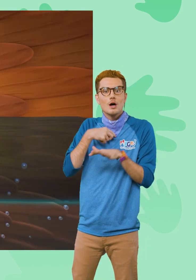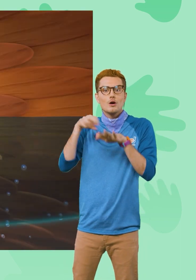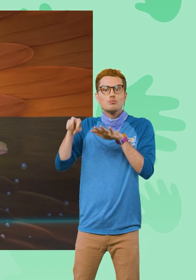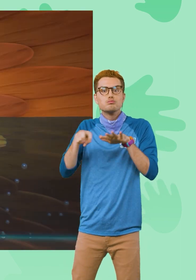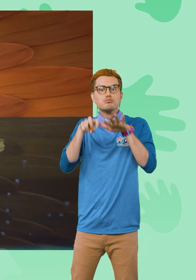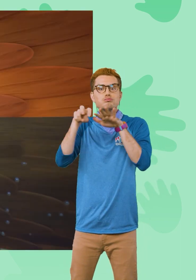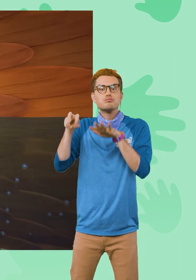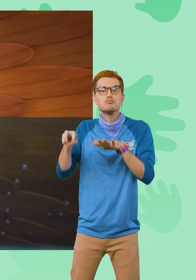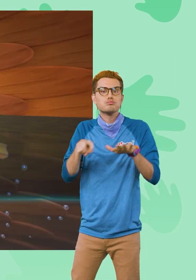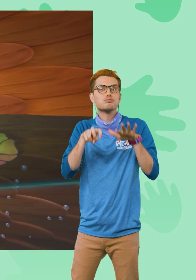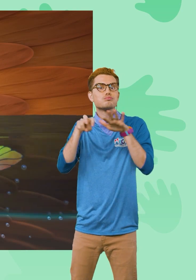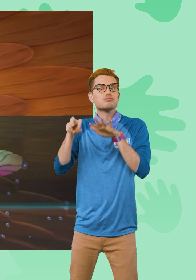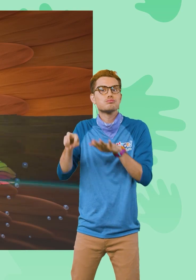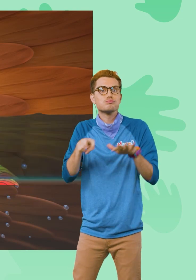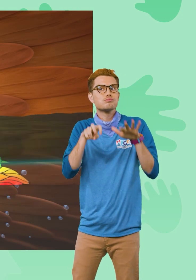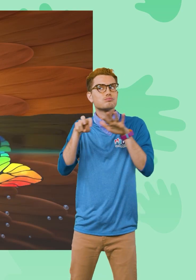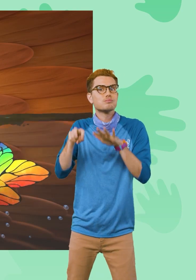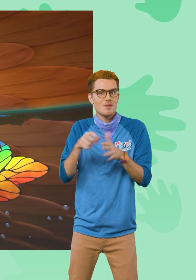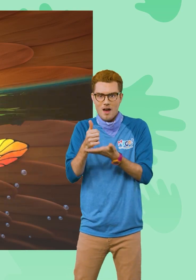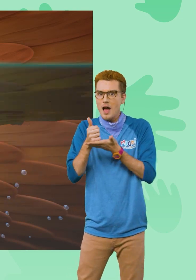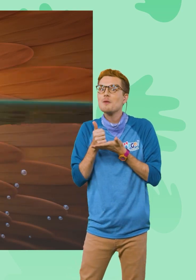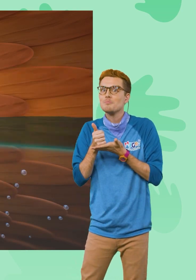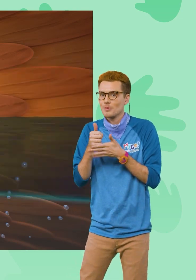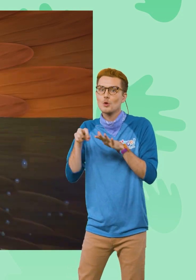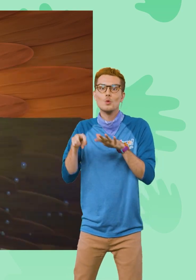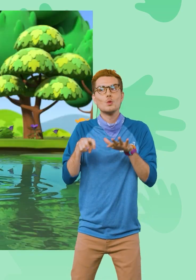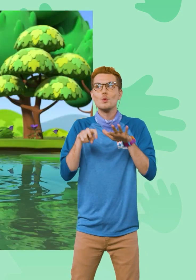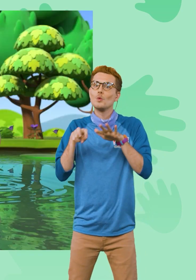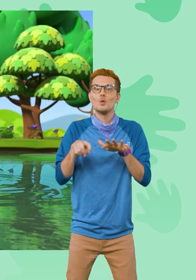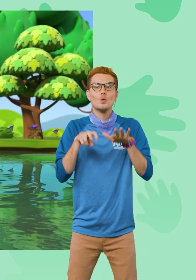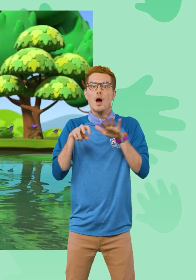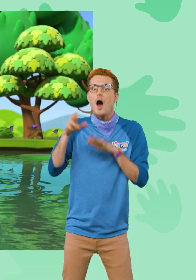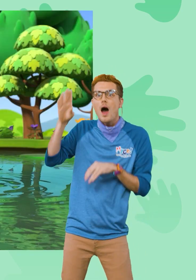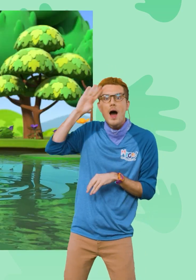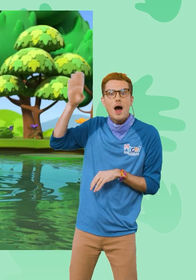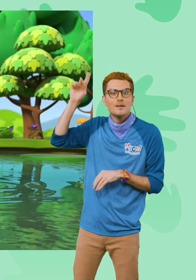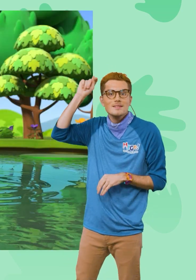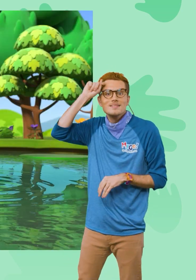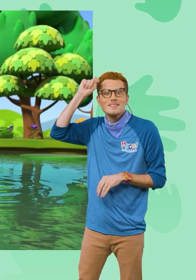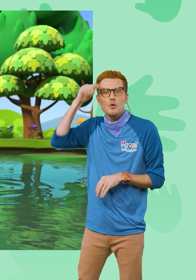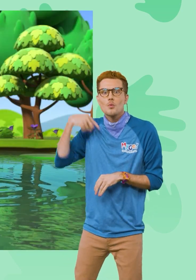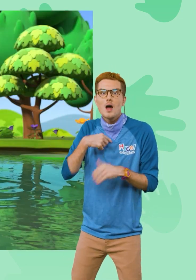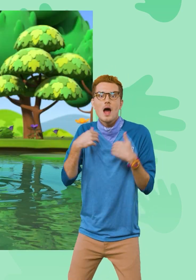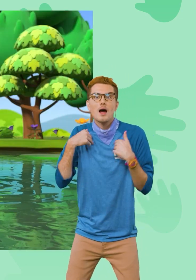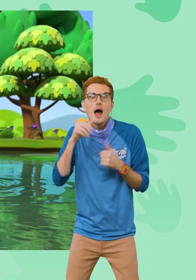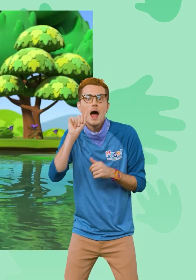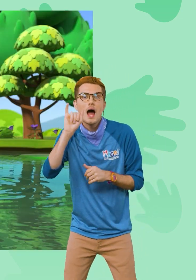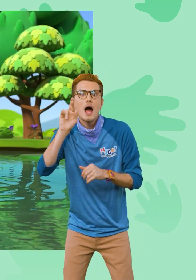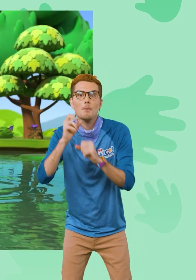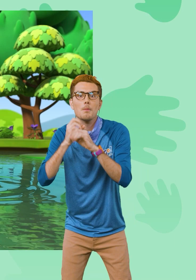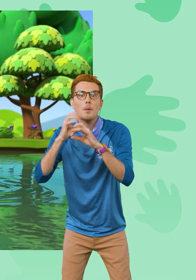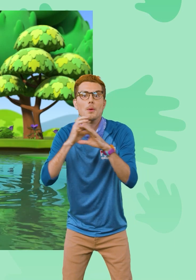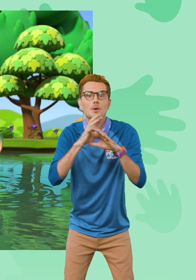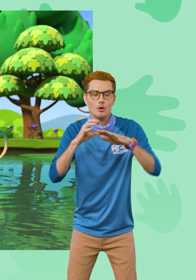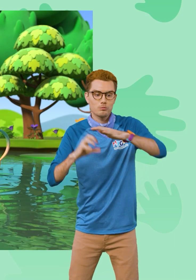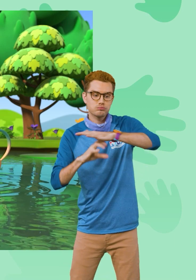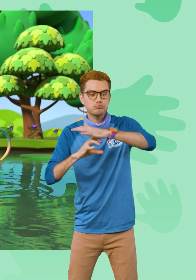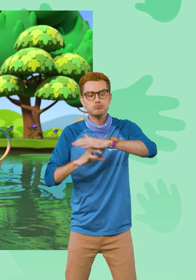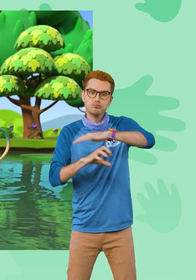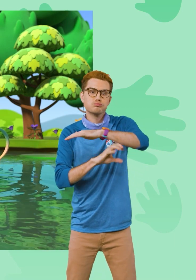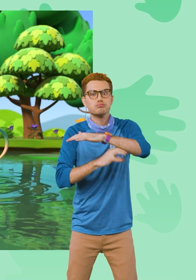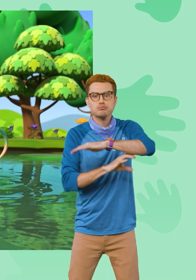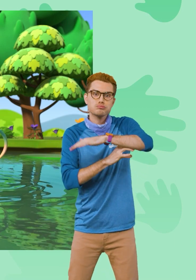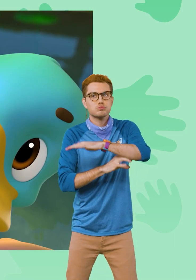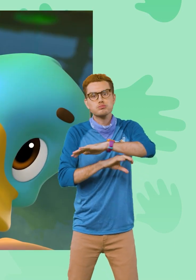Oh, so the bubbles help us ducks float. Hey, Terry, we have air bubbles floating in our feathers.